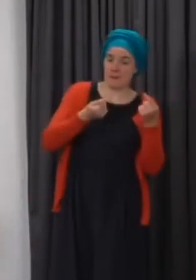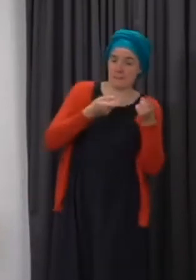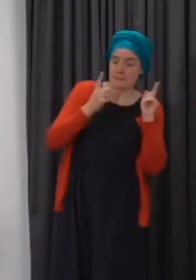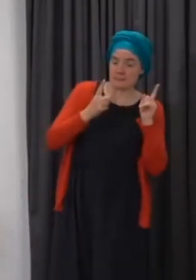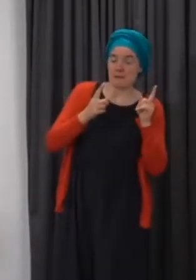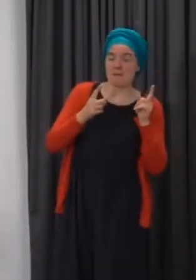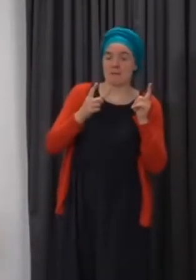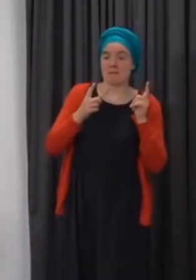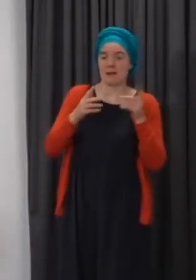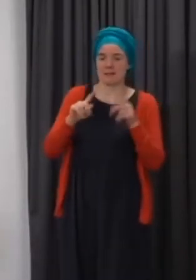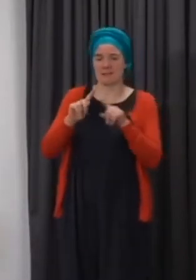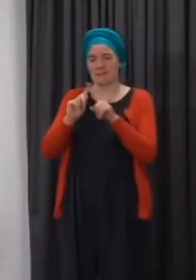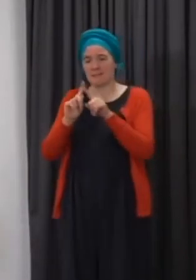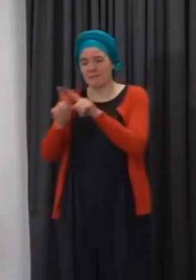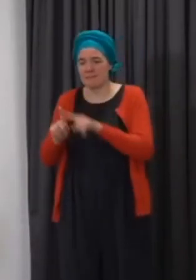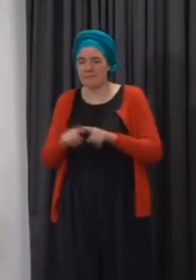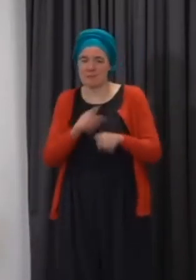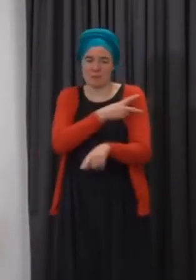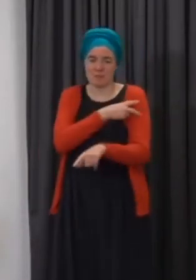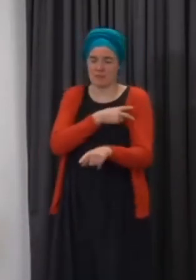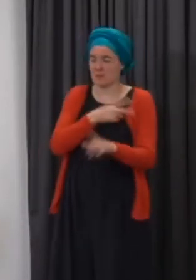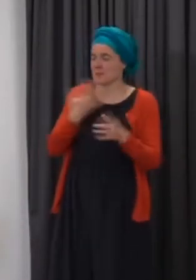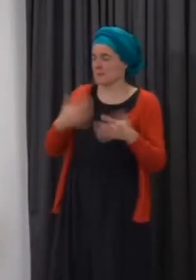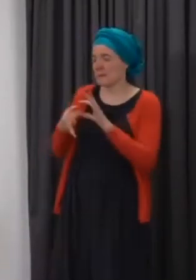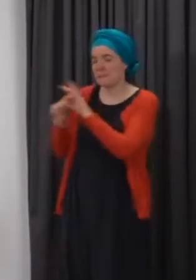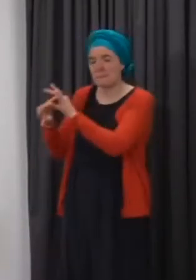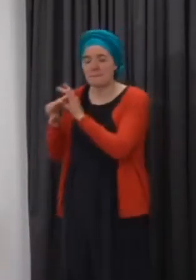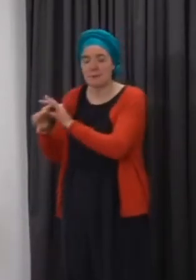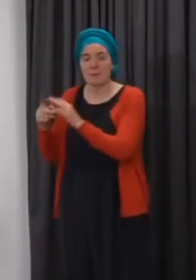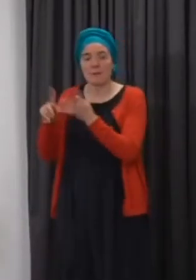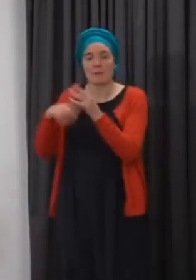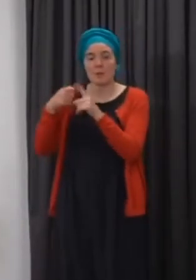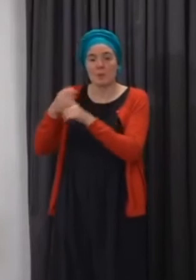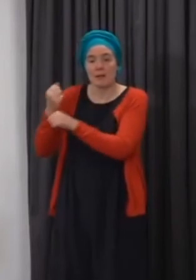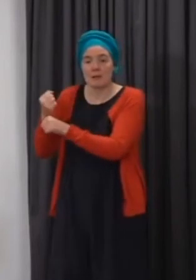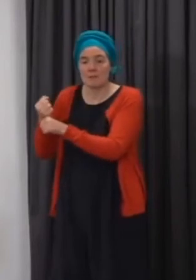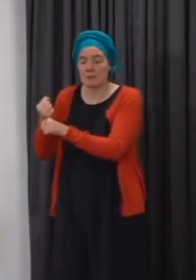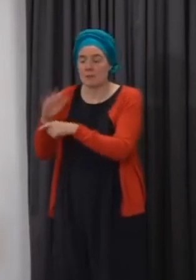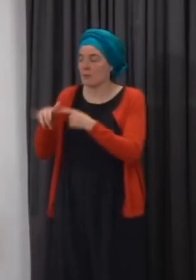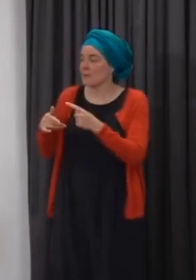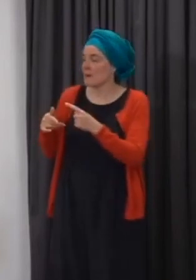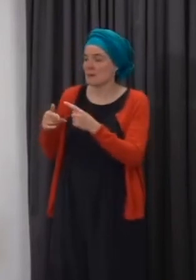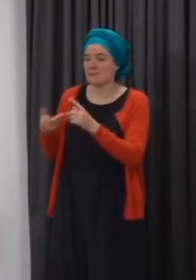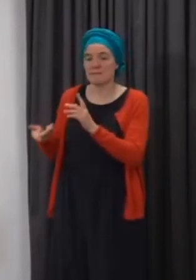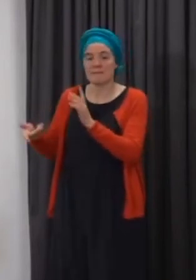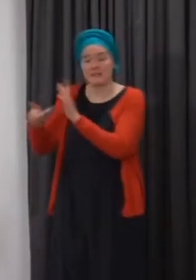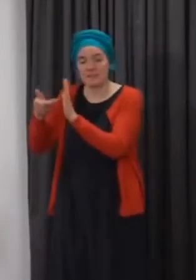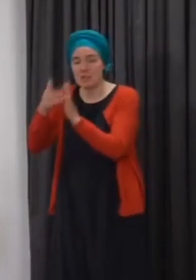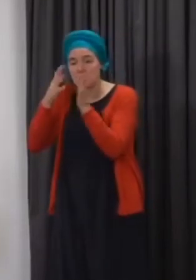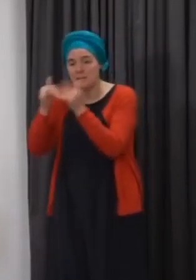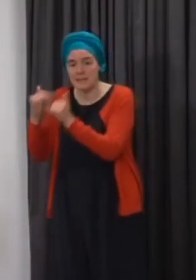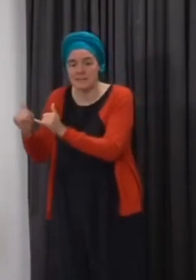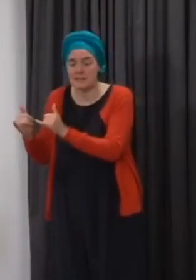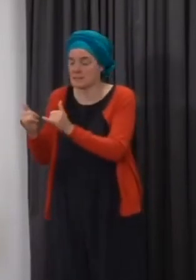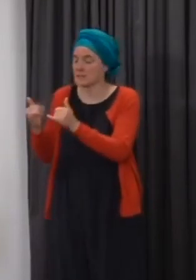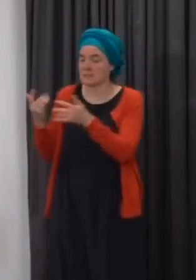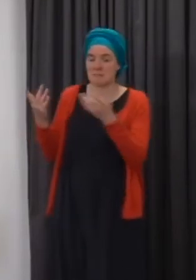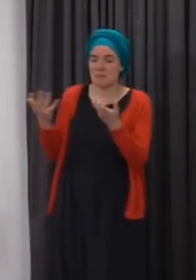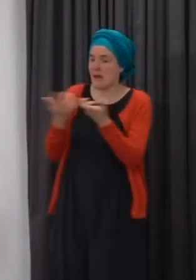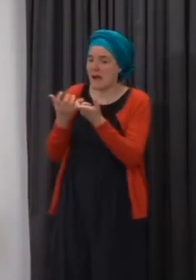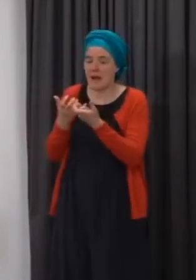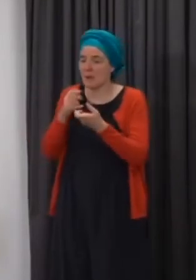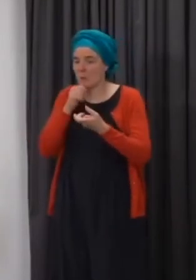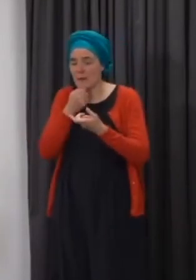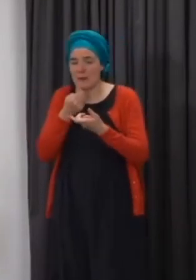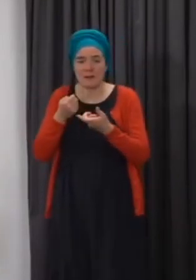with the UK government on what some of these operational measures would mean. You'll appreciate that if there's an announcement later, we'll want to respond at that time. But yes, we would